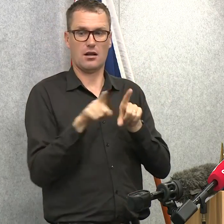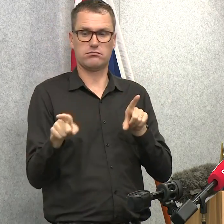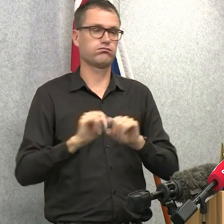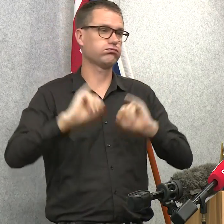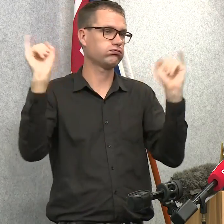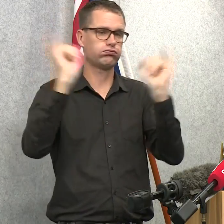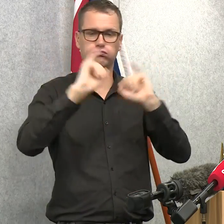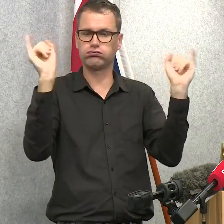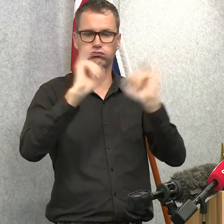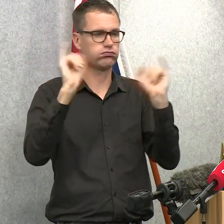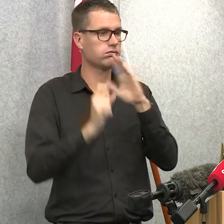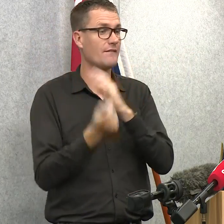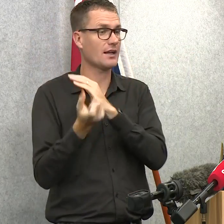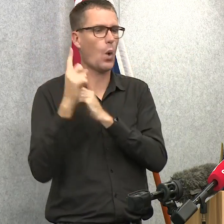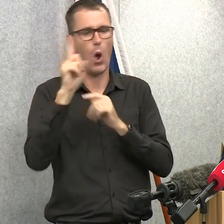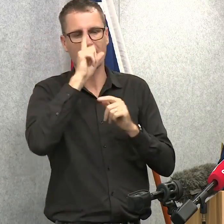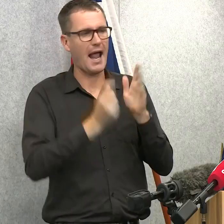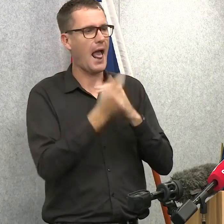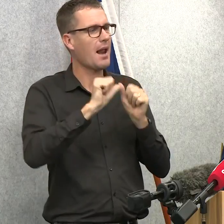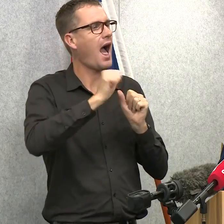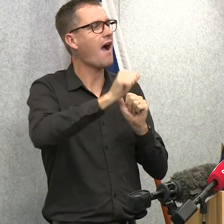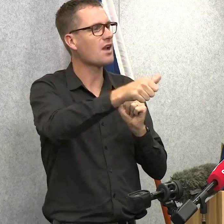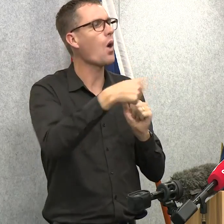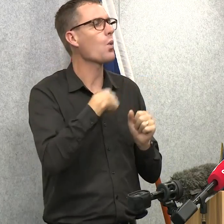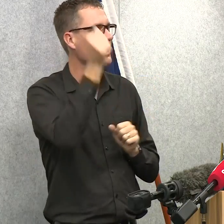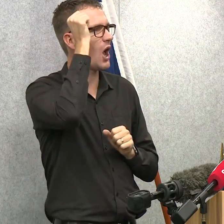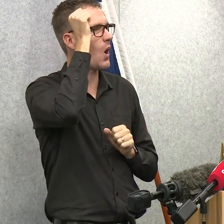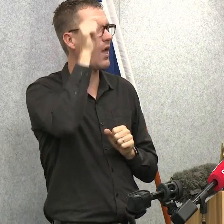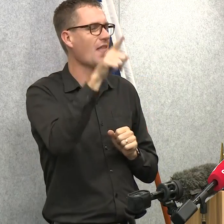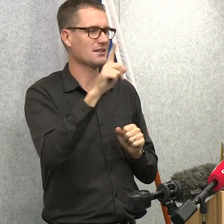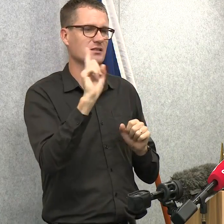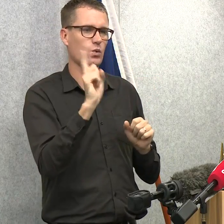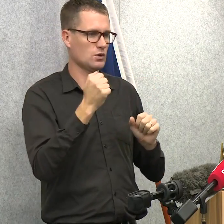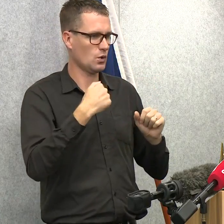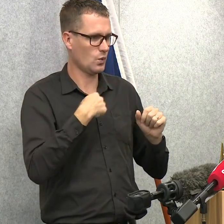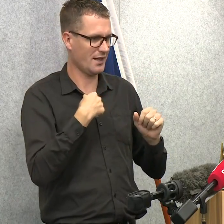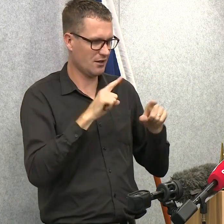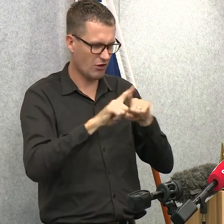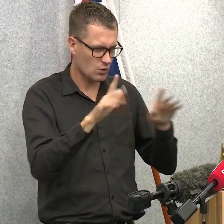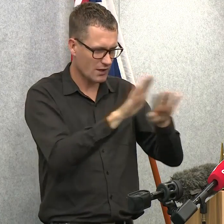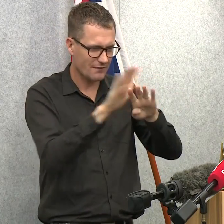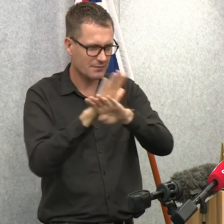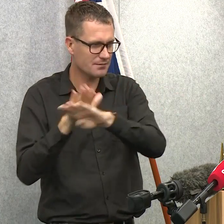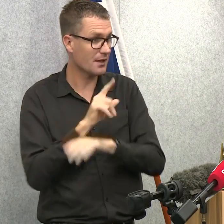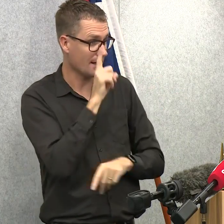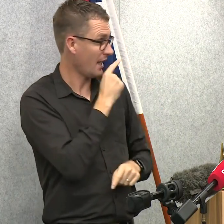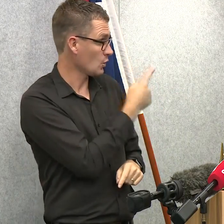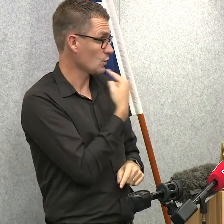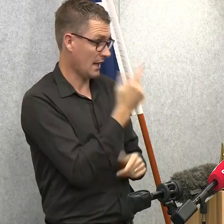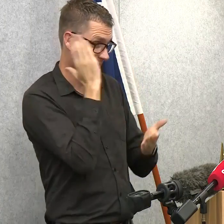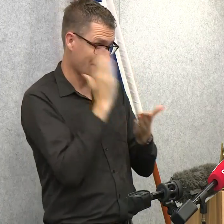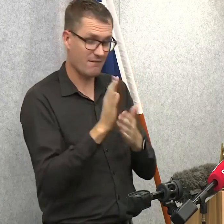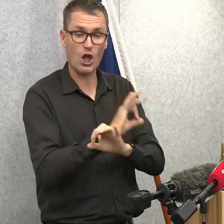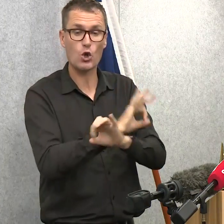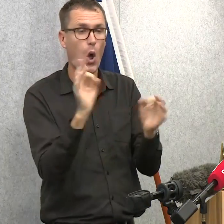tragic and horrific events, and that's what we're deploying to. Can you rule out accomplices? Can you rule out if someone